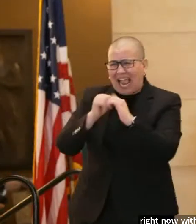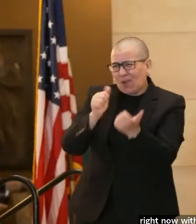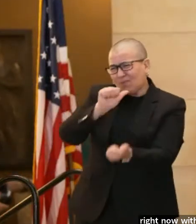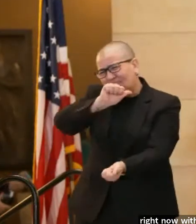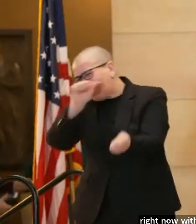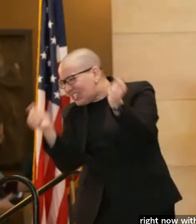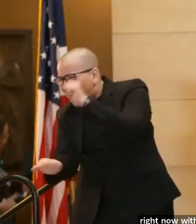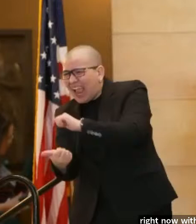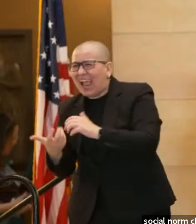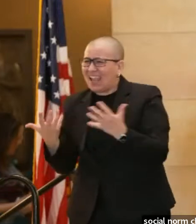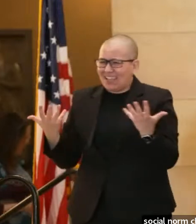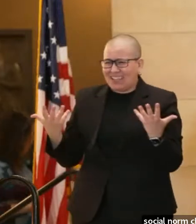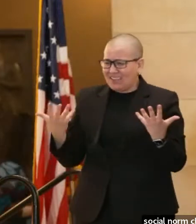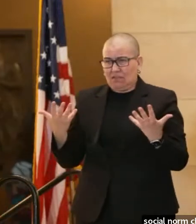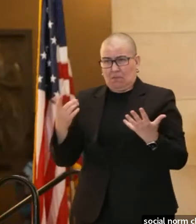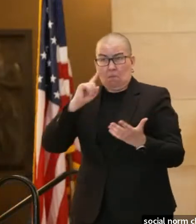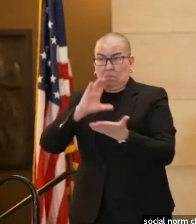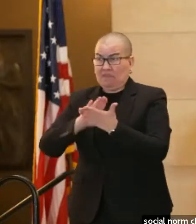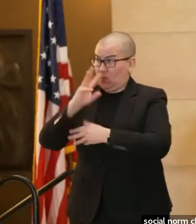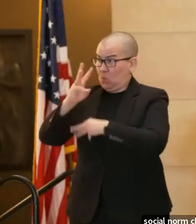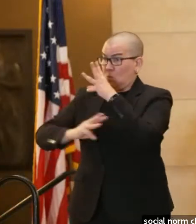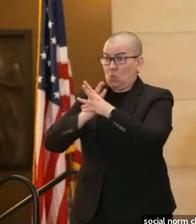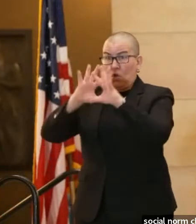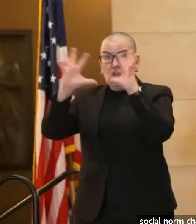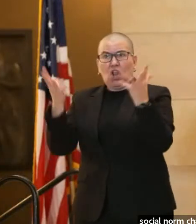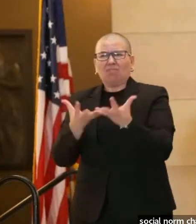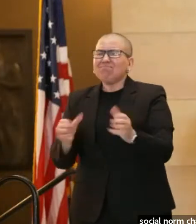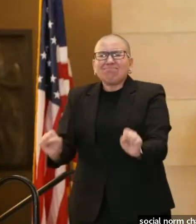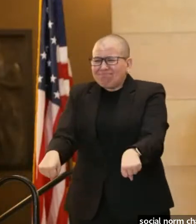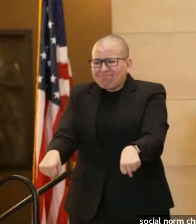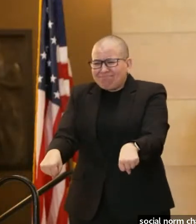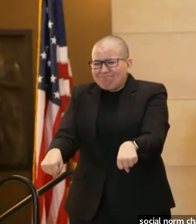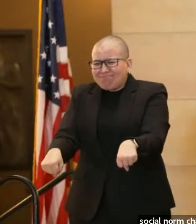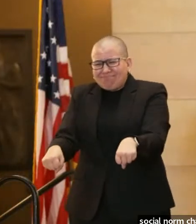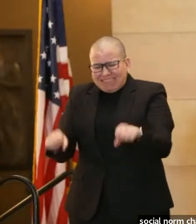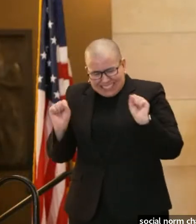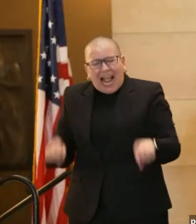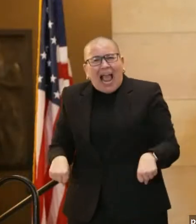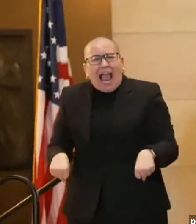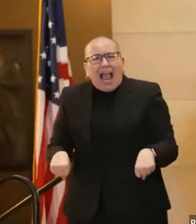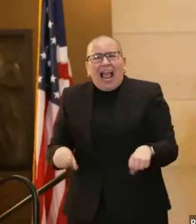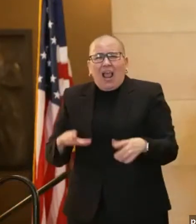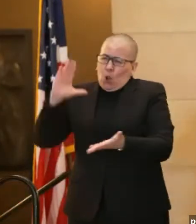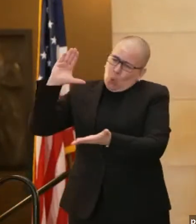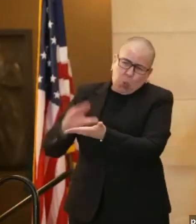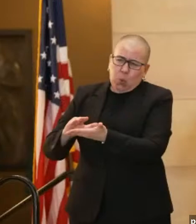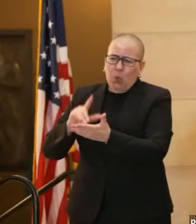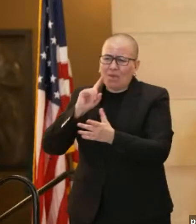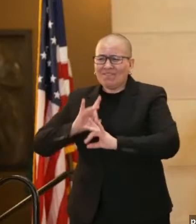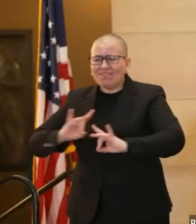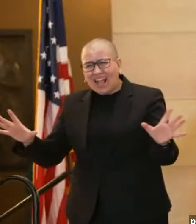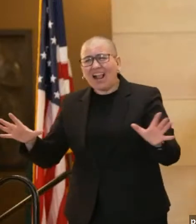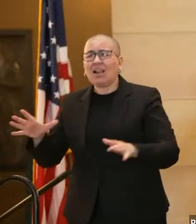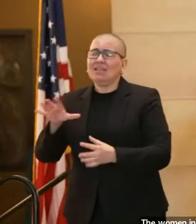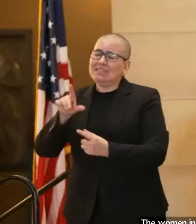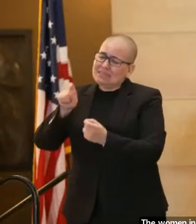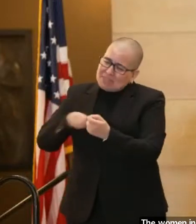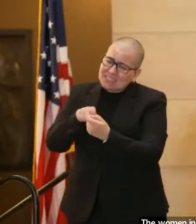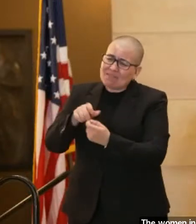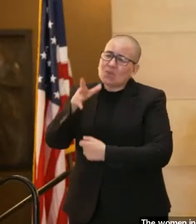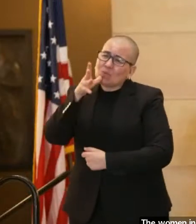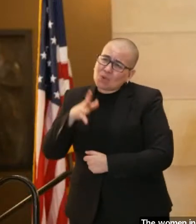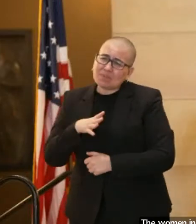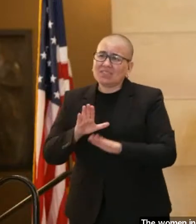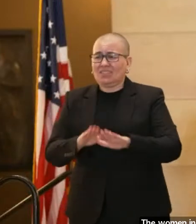world is possible without violence. The women and our children in these communities do better, and